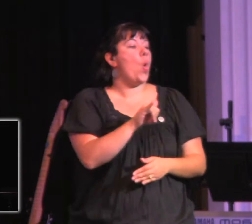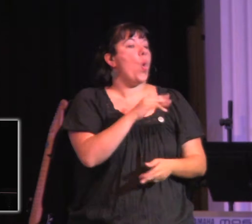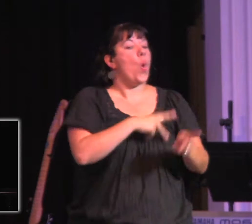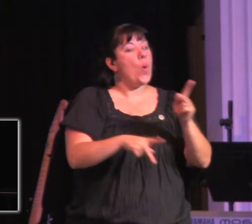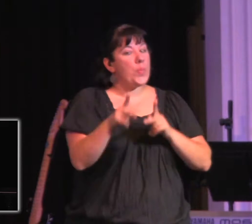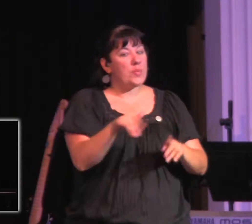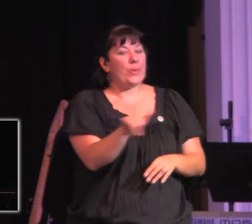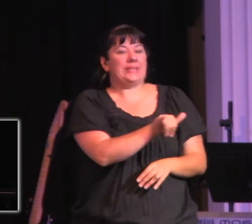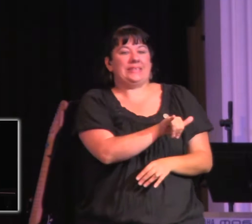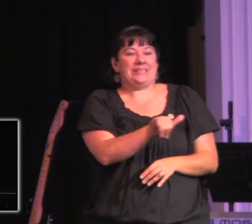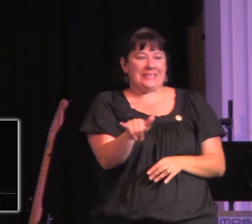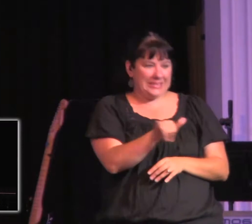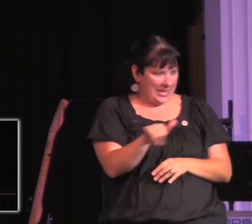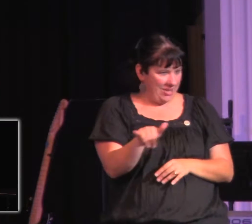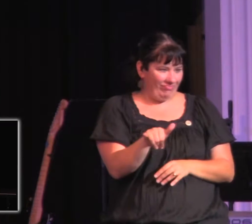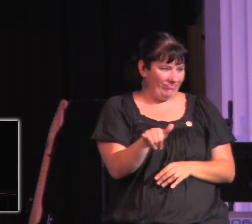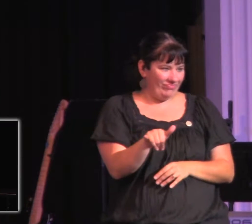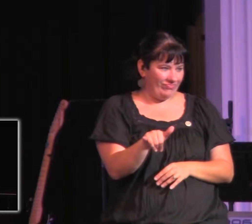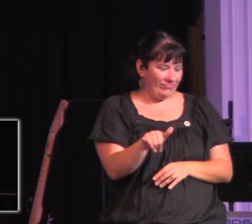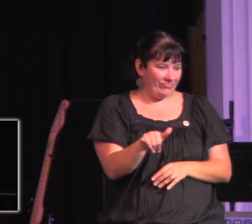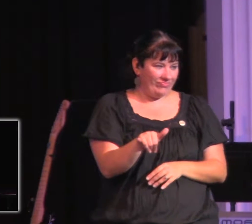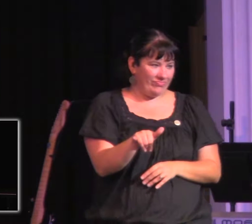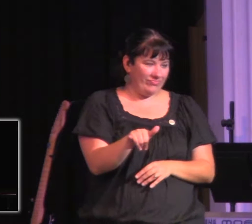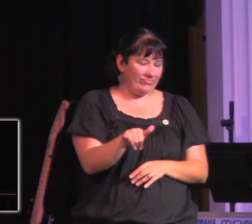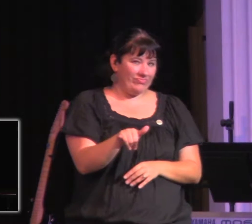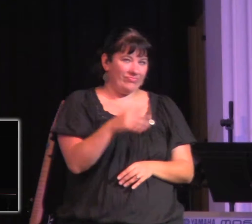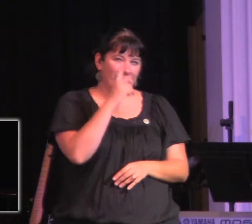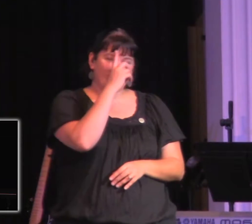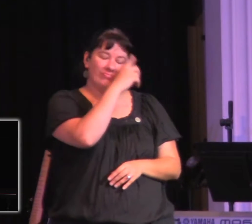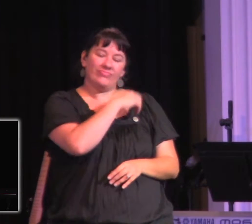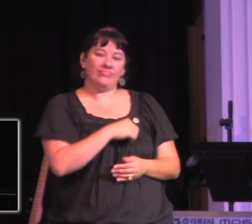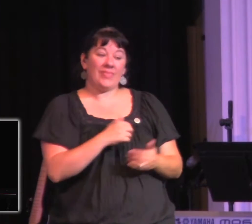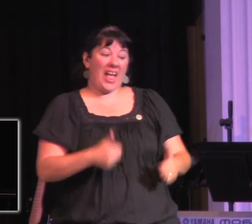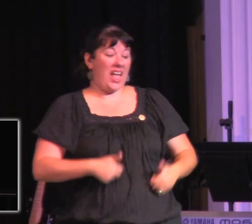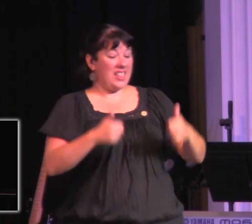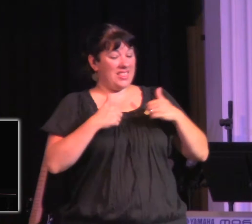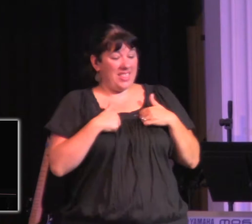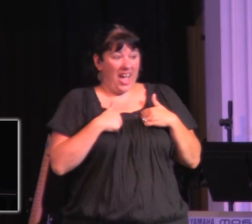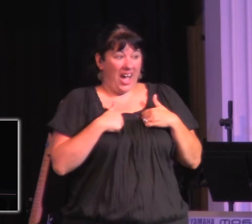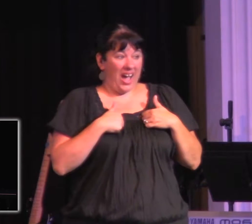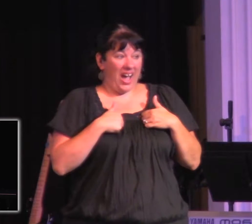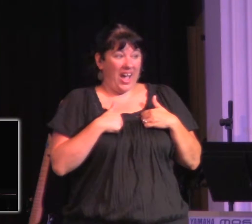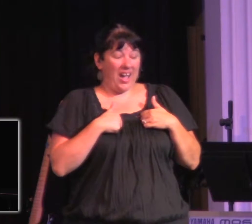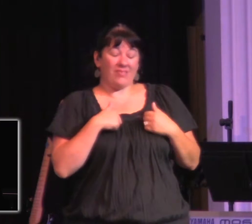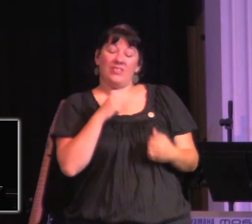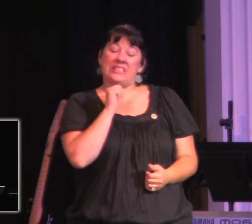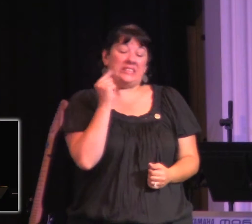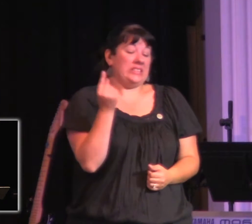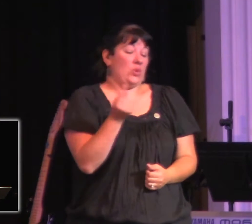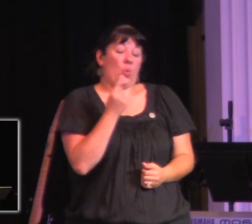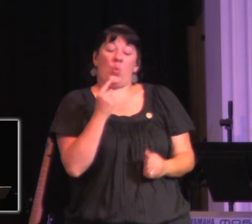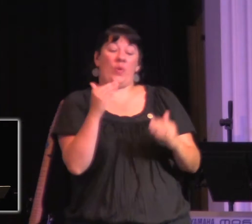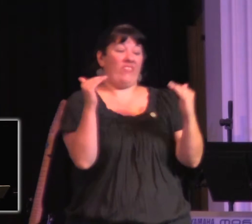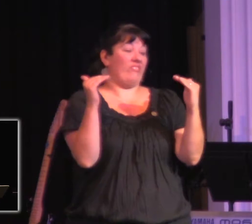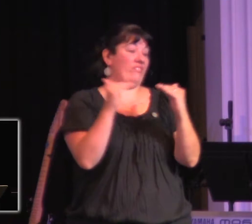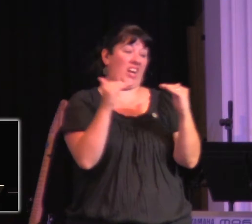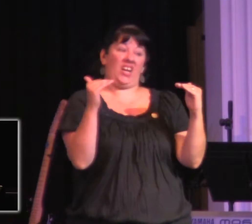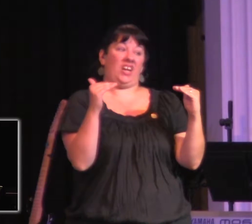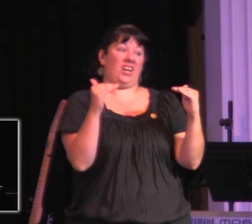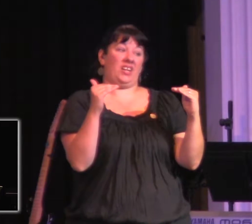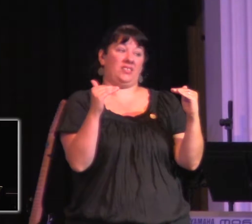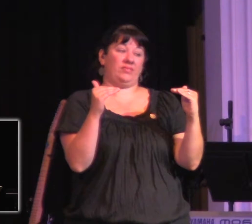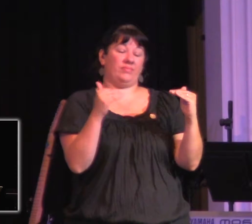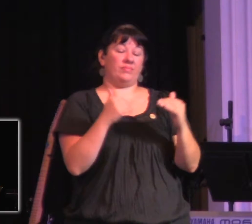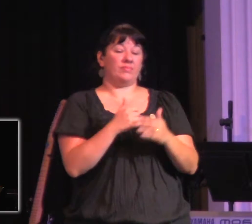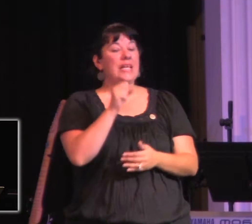get what we deserve because bad things happen to good people just as good